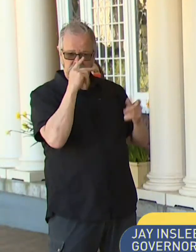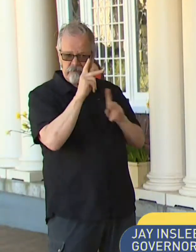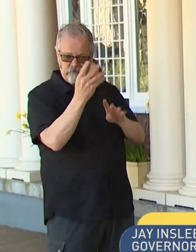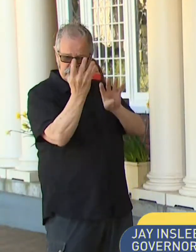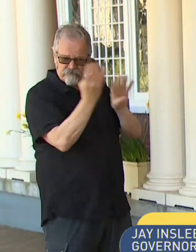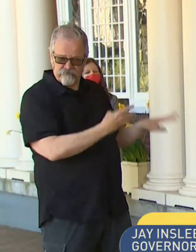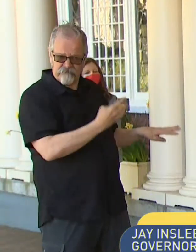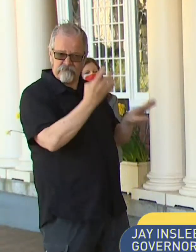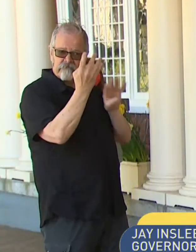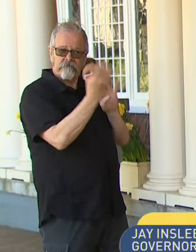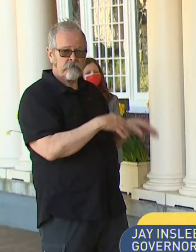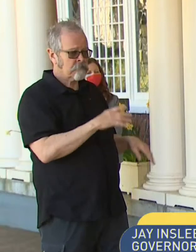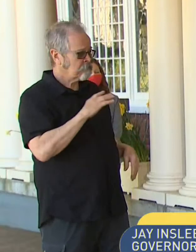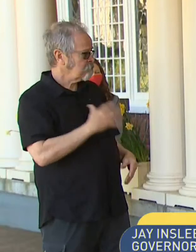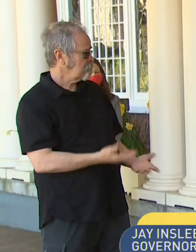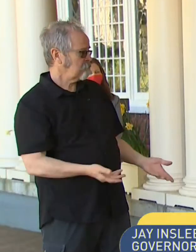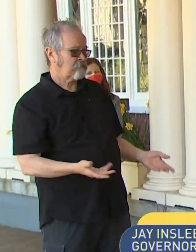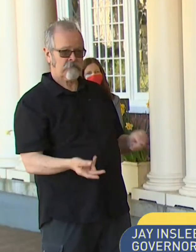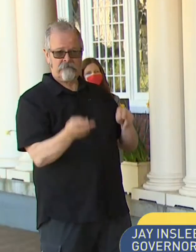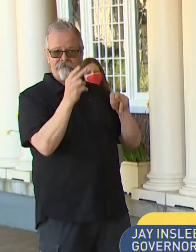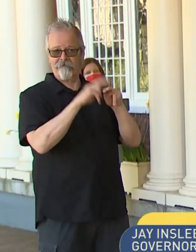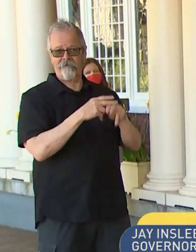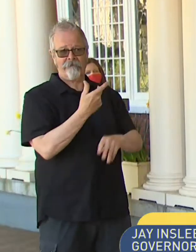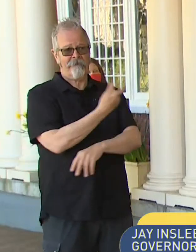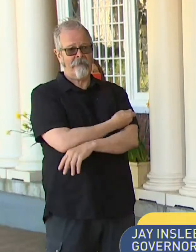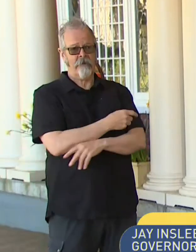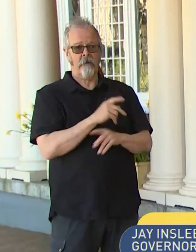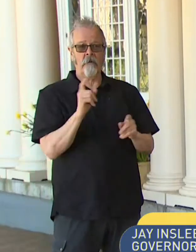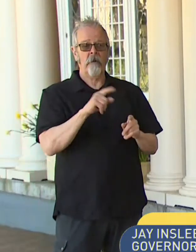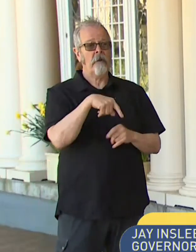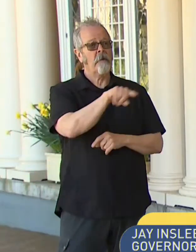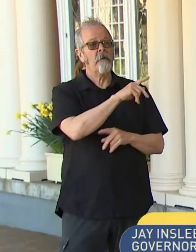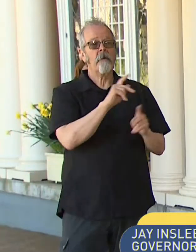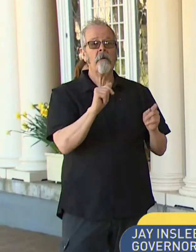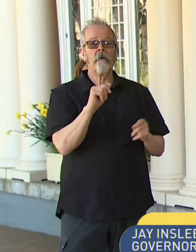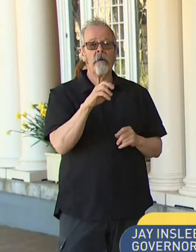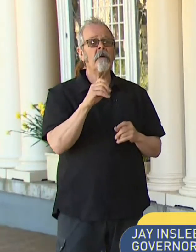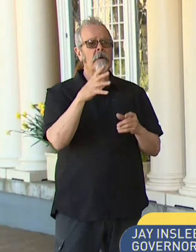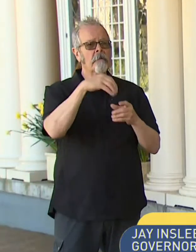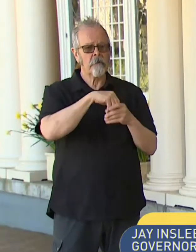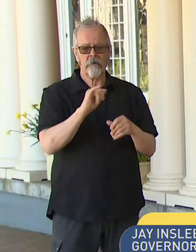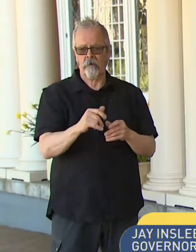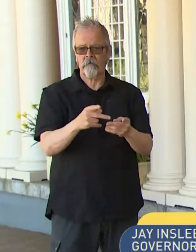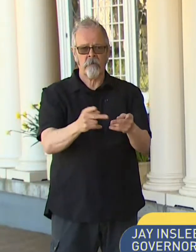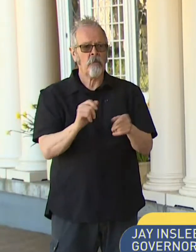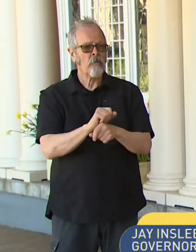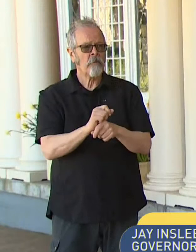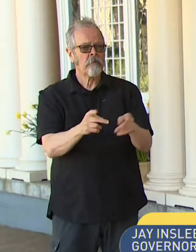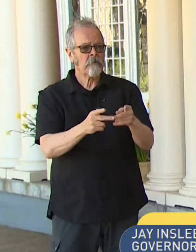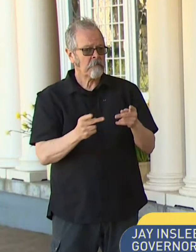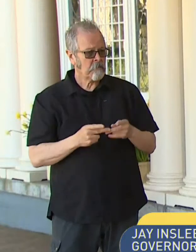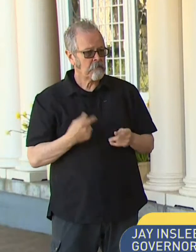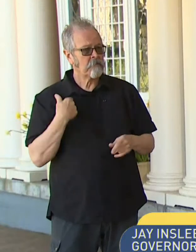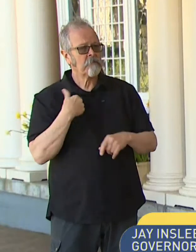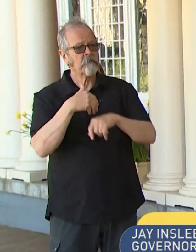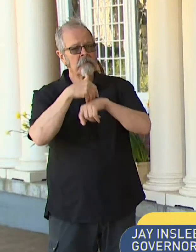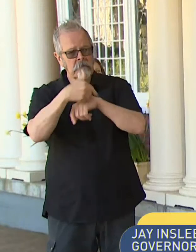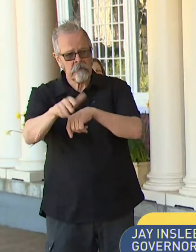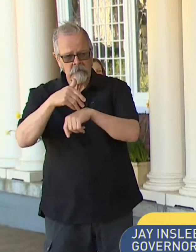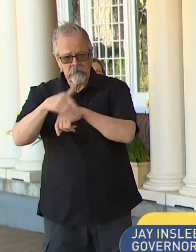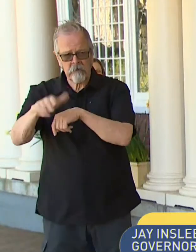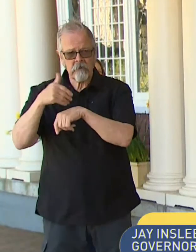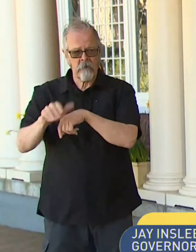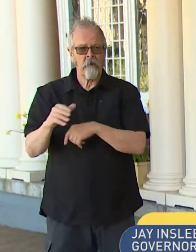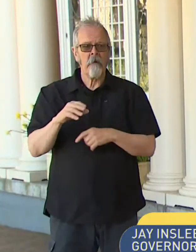our taking vaccines to the people where they are, including their work sites. So we are sending out mobile teams